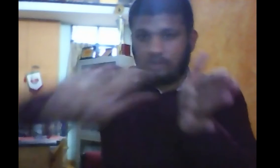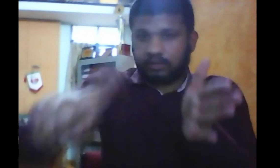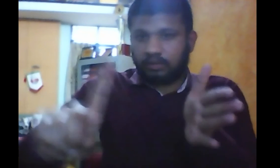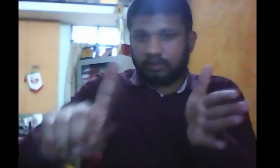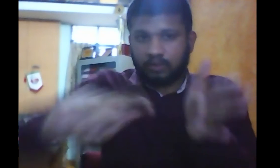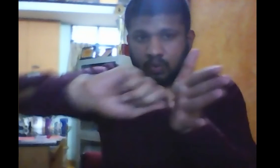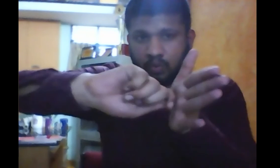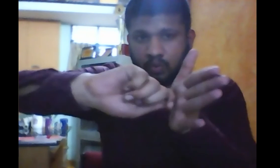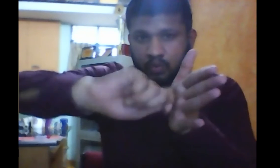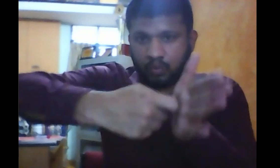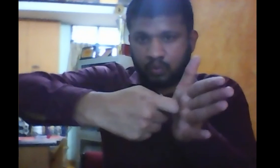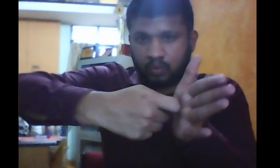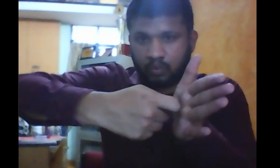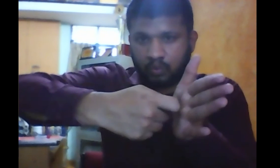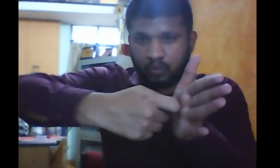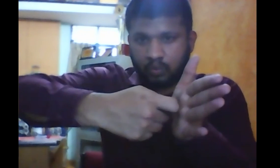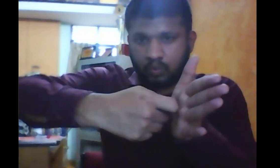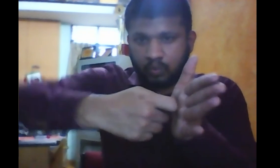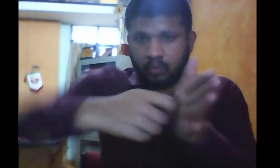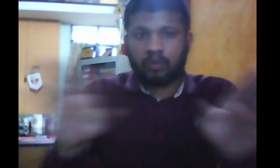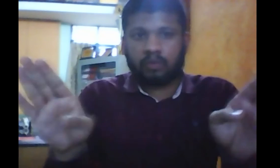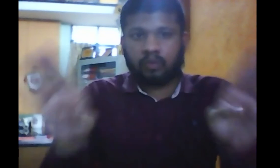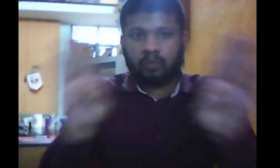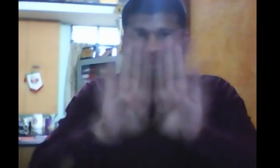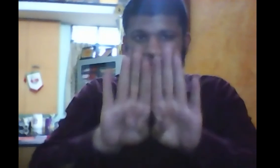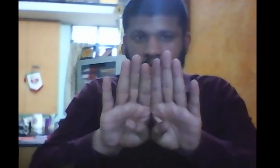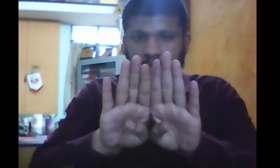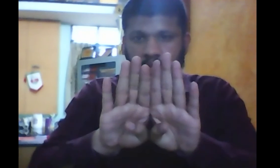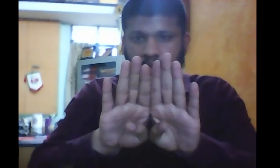No, no, no. Lock and shut the door.